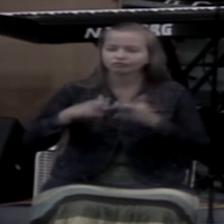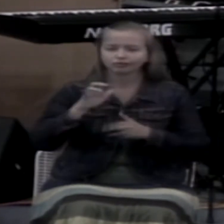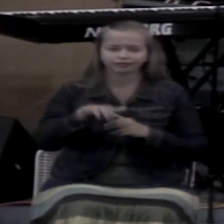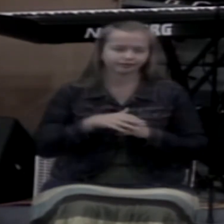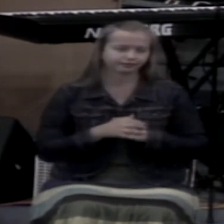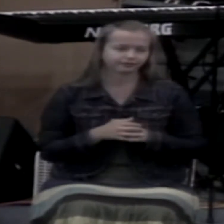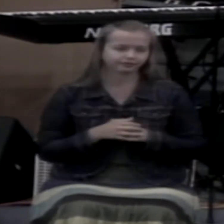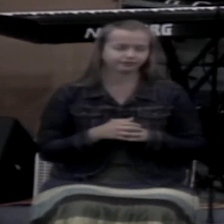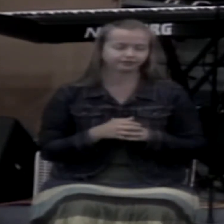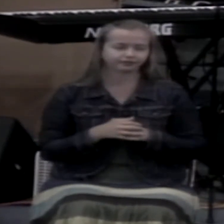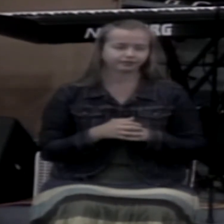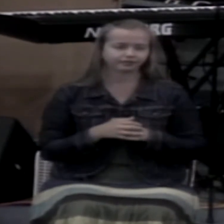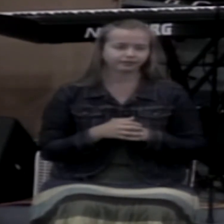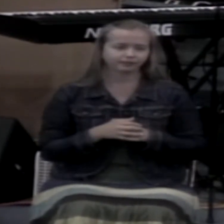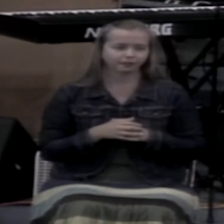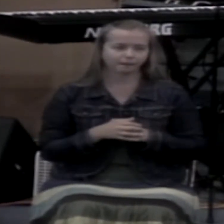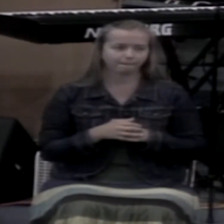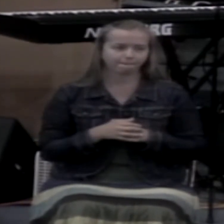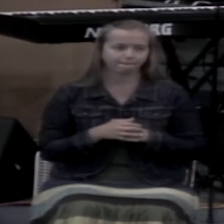most all of our